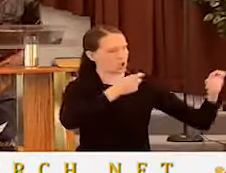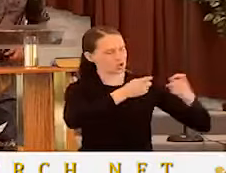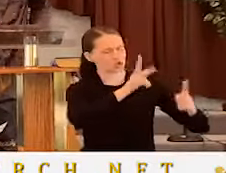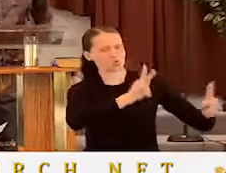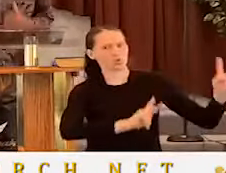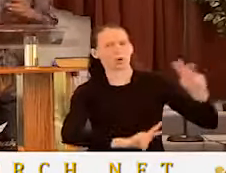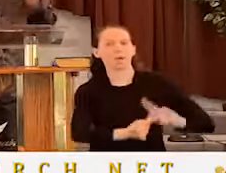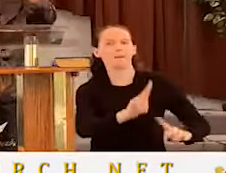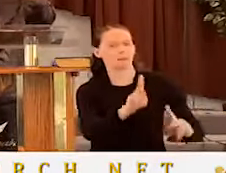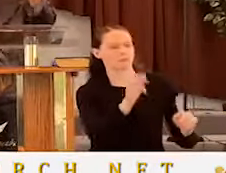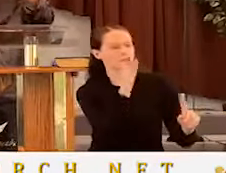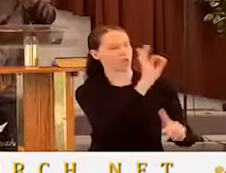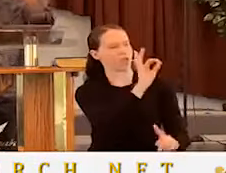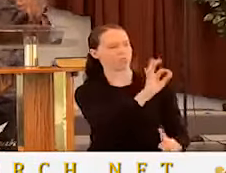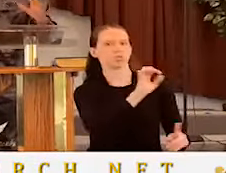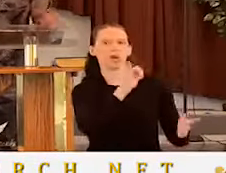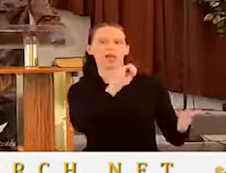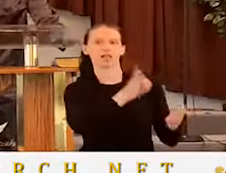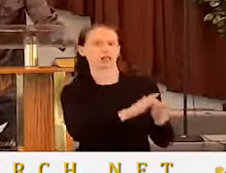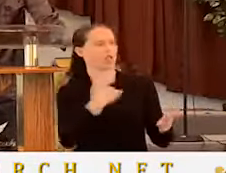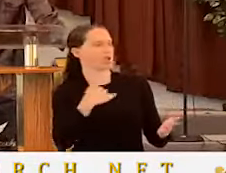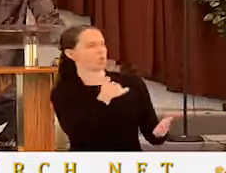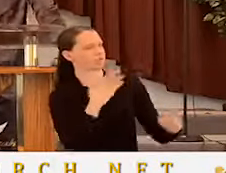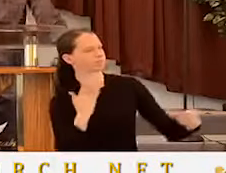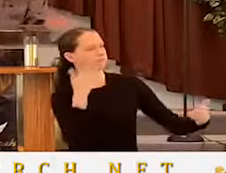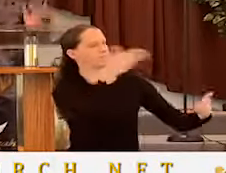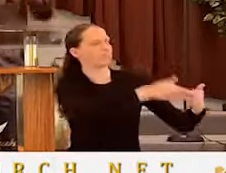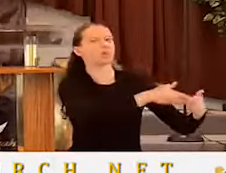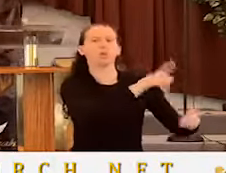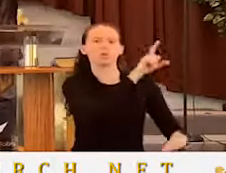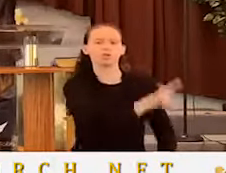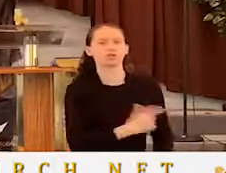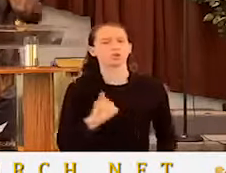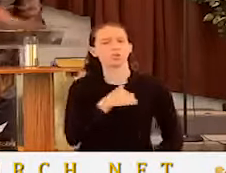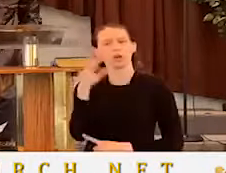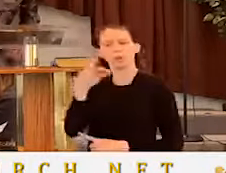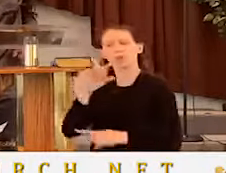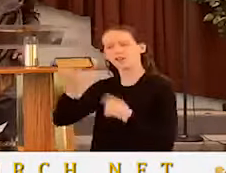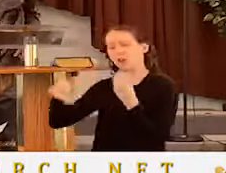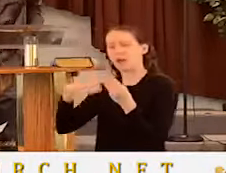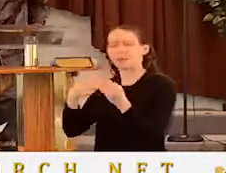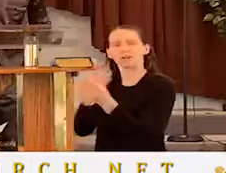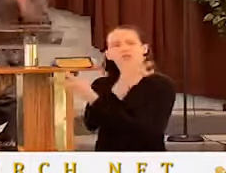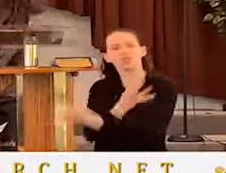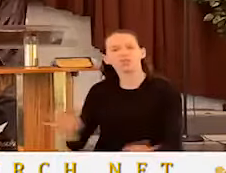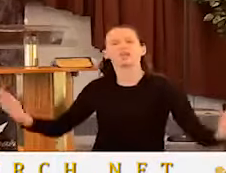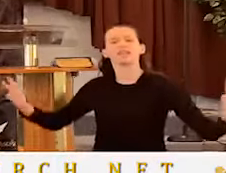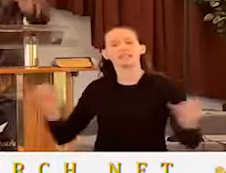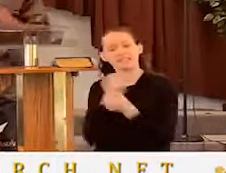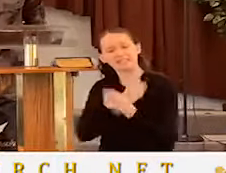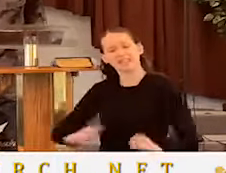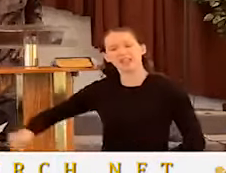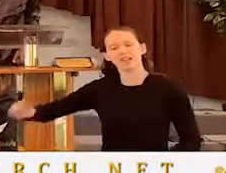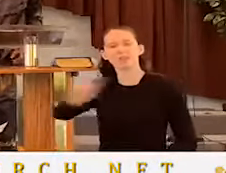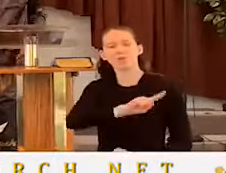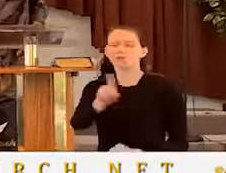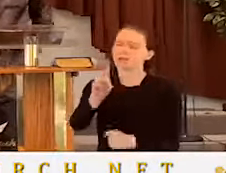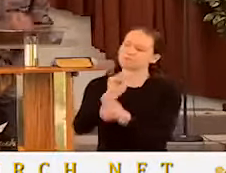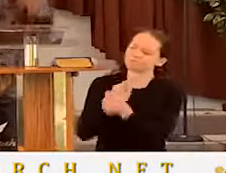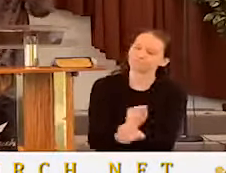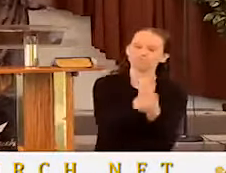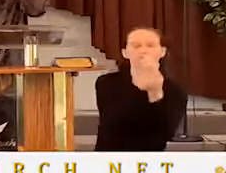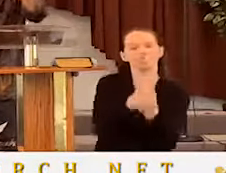controls people. But we should be preaching a message that is liberating folks, that setting people